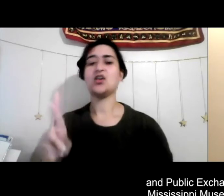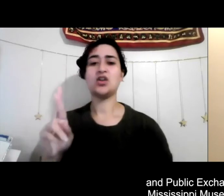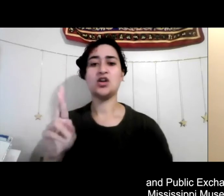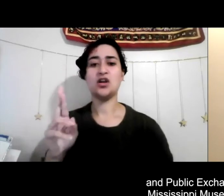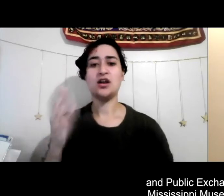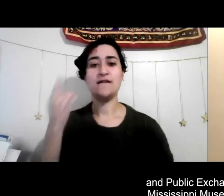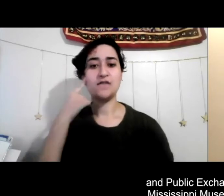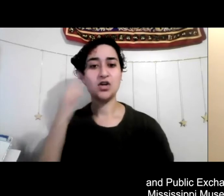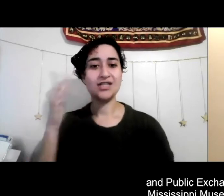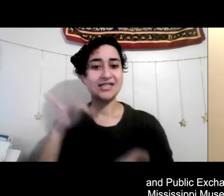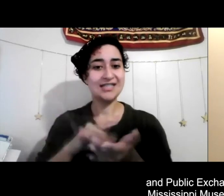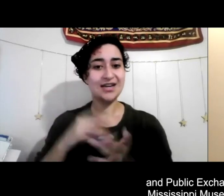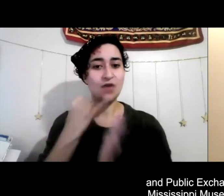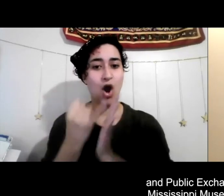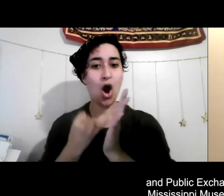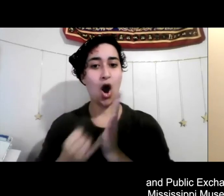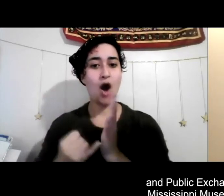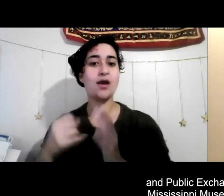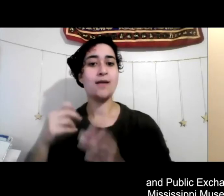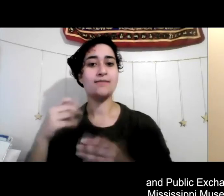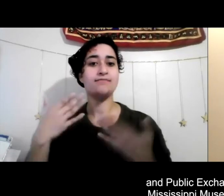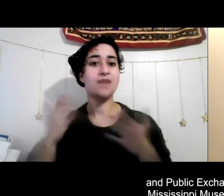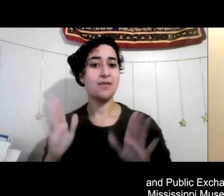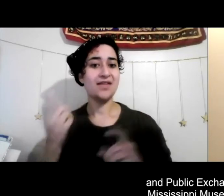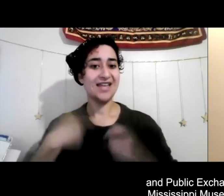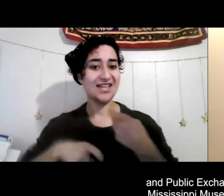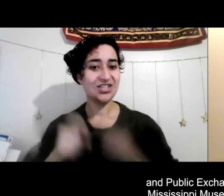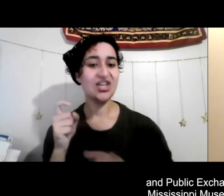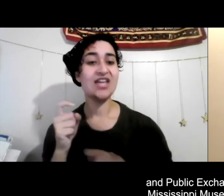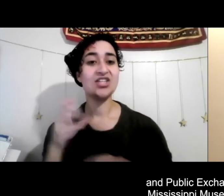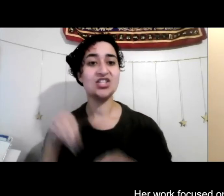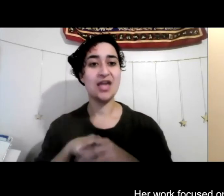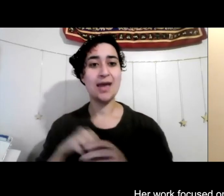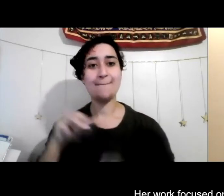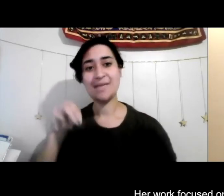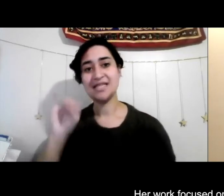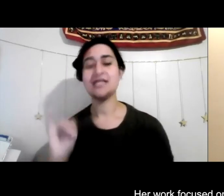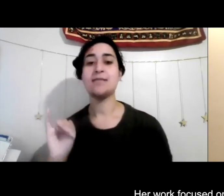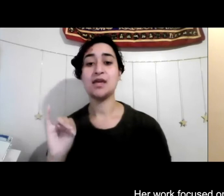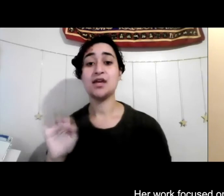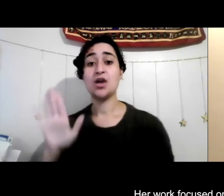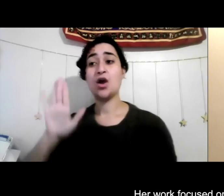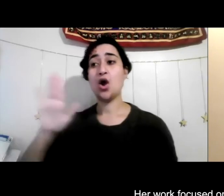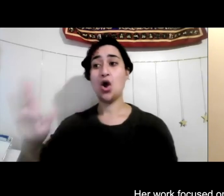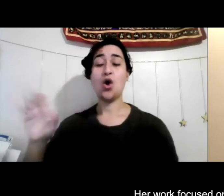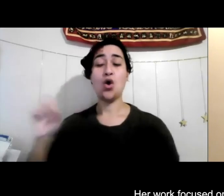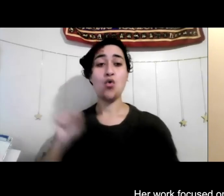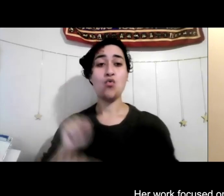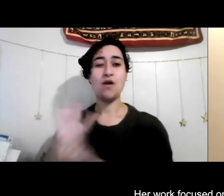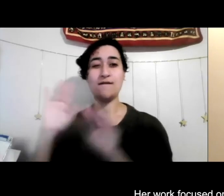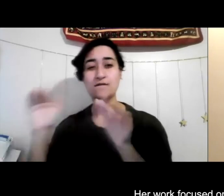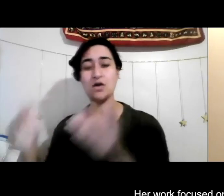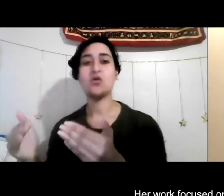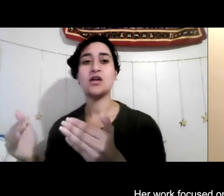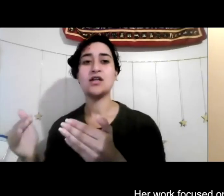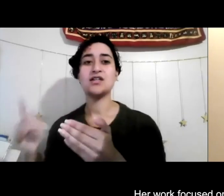Public Exchange at the Mississippi Museum of Art. Her work focused on